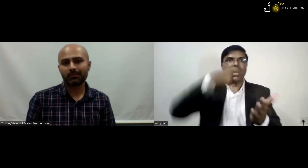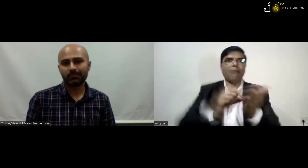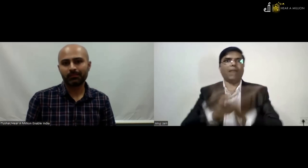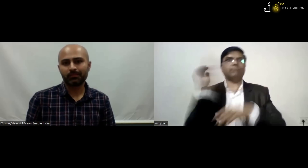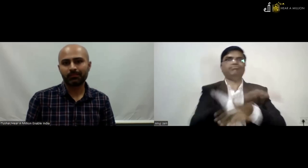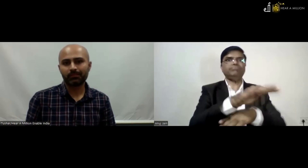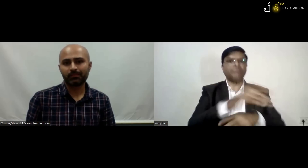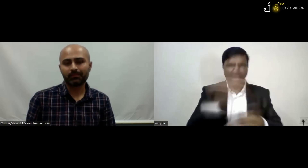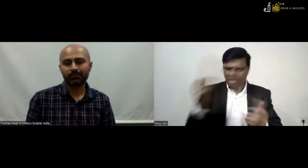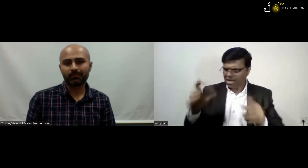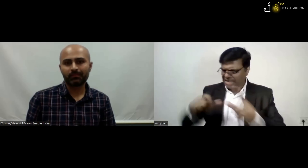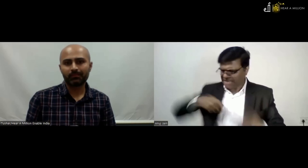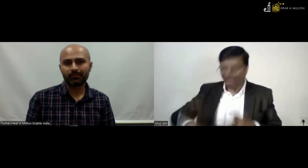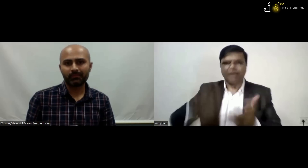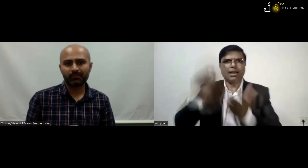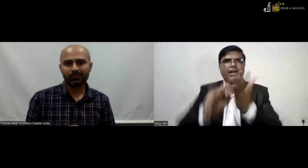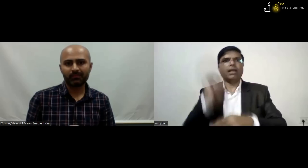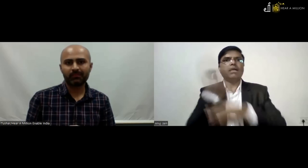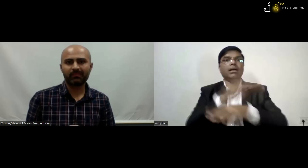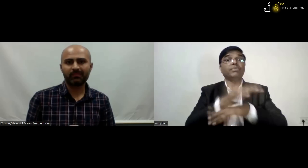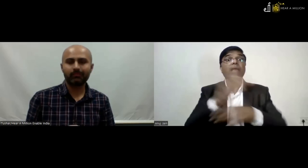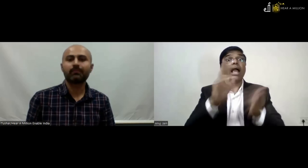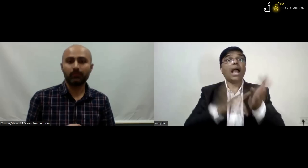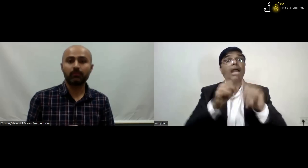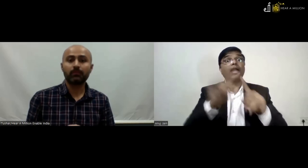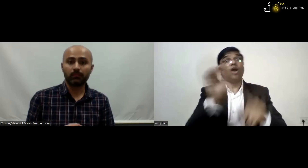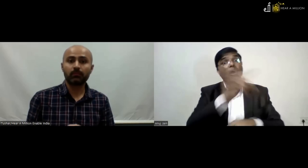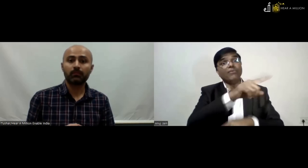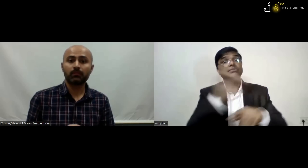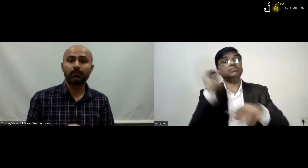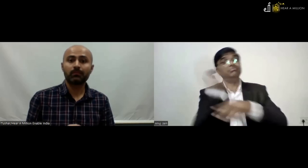were very minimal. We got only 2 responses.